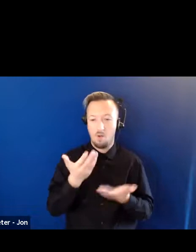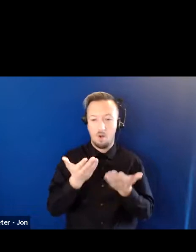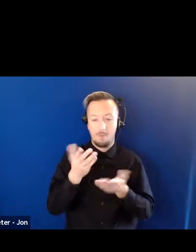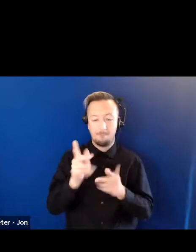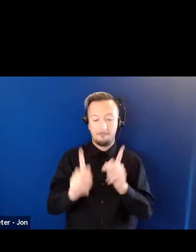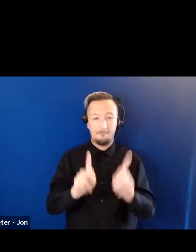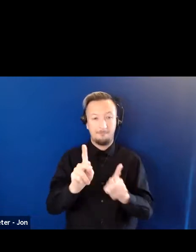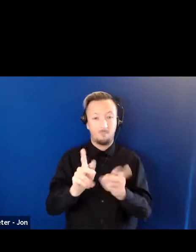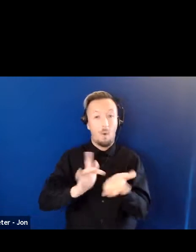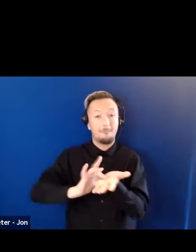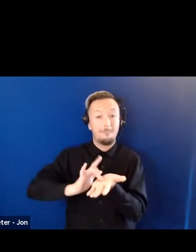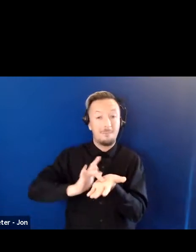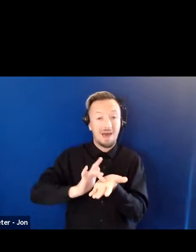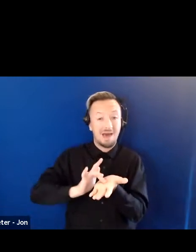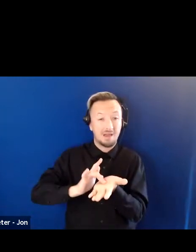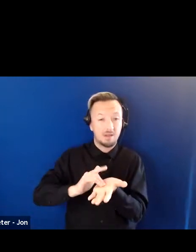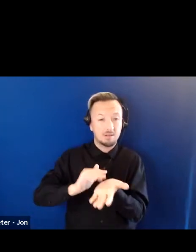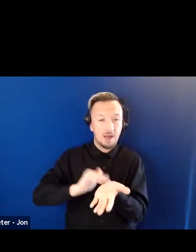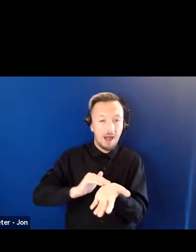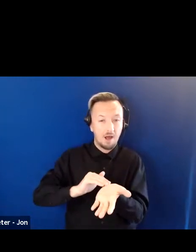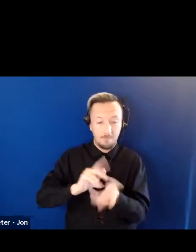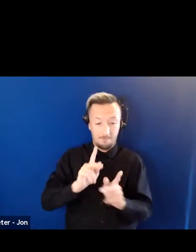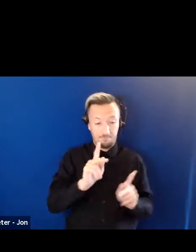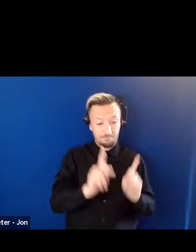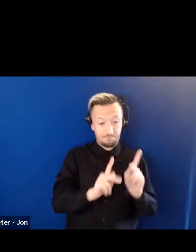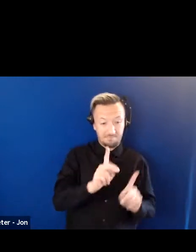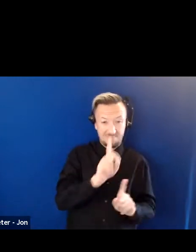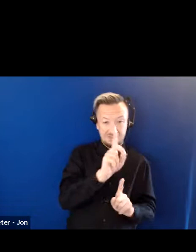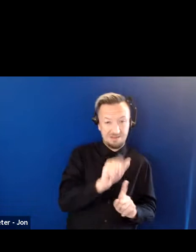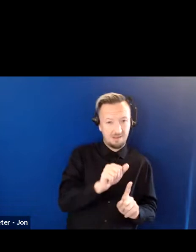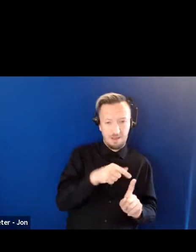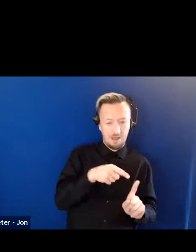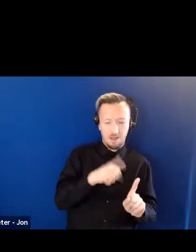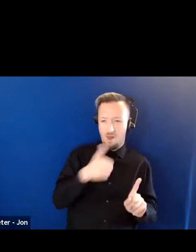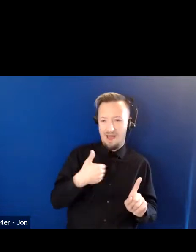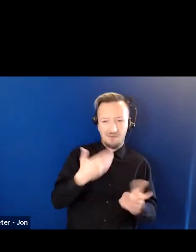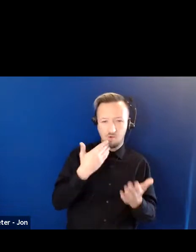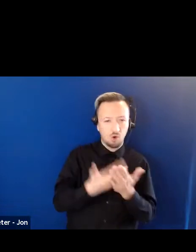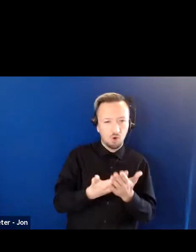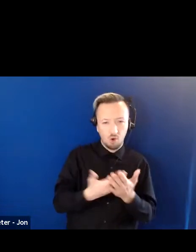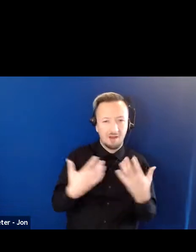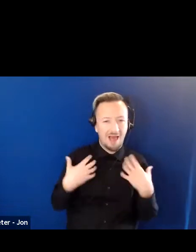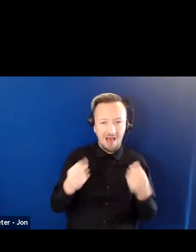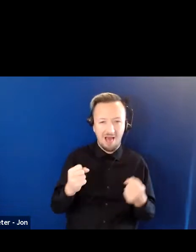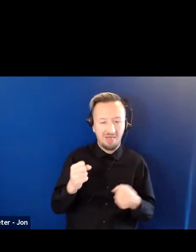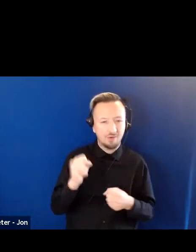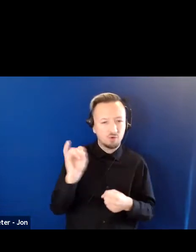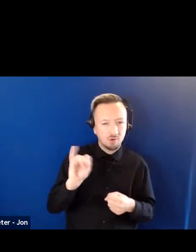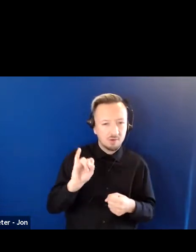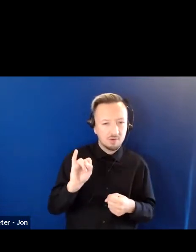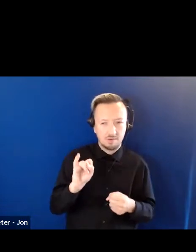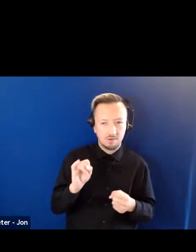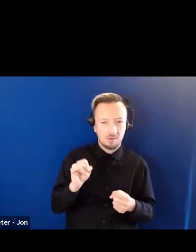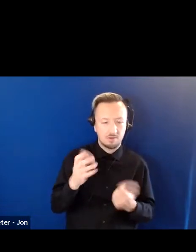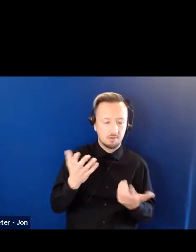about our medical care, when people with disabilities are also marginalized? when it comes to healthcare. And until we